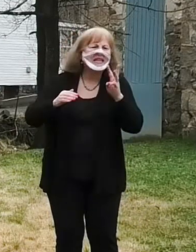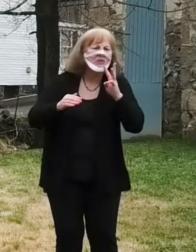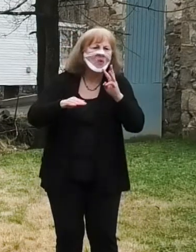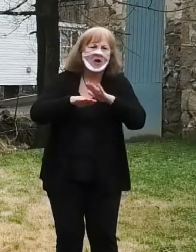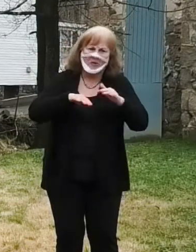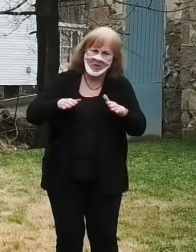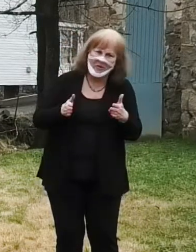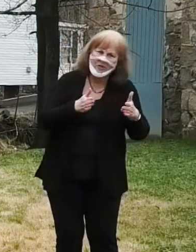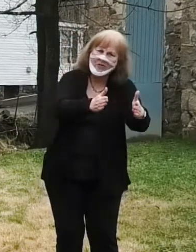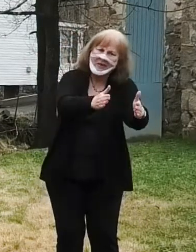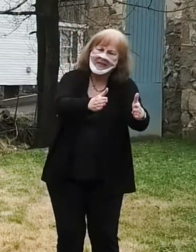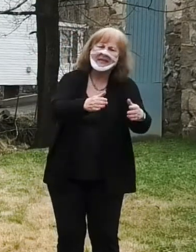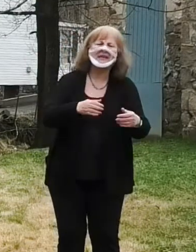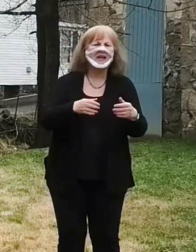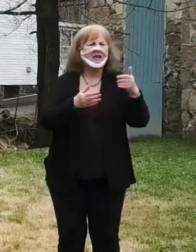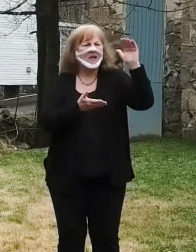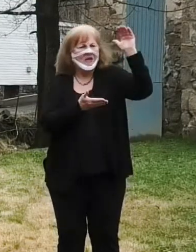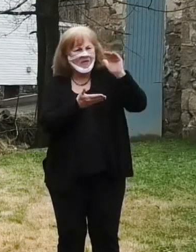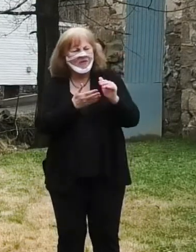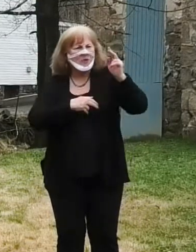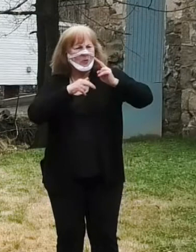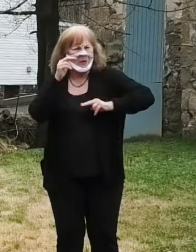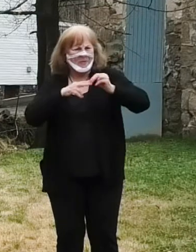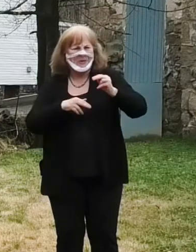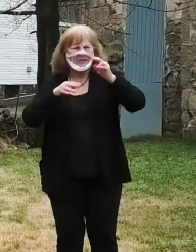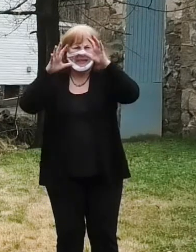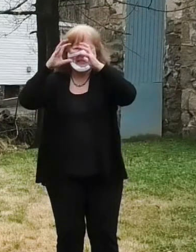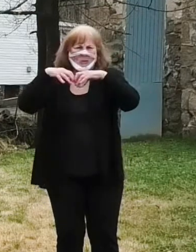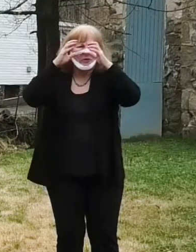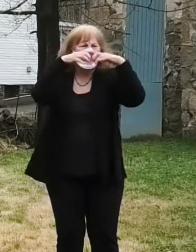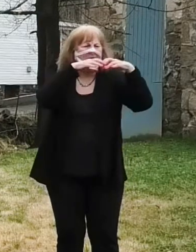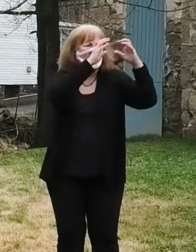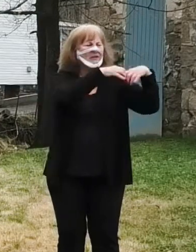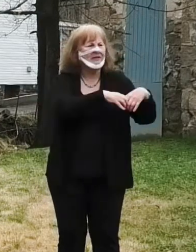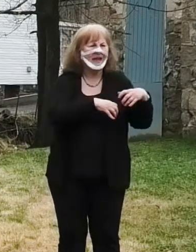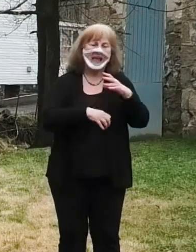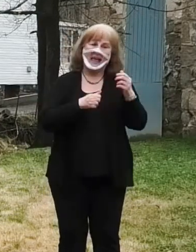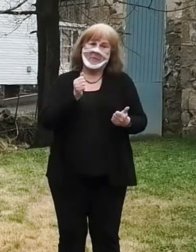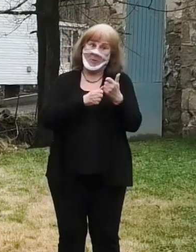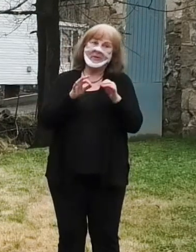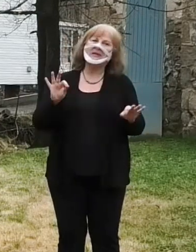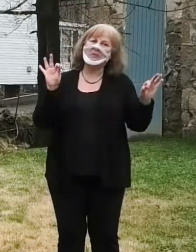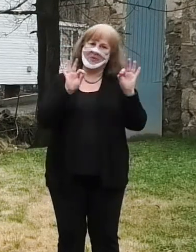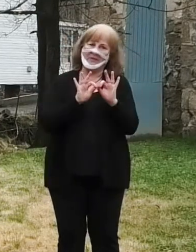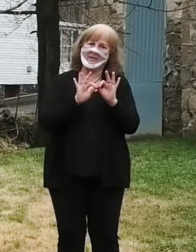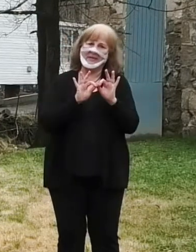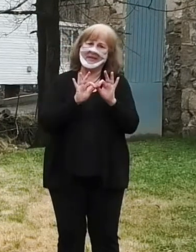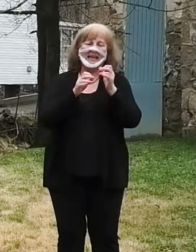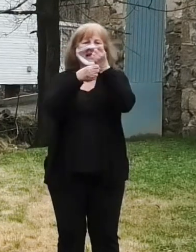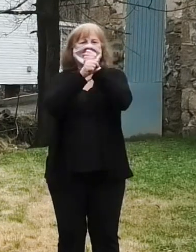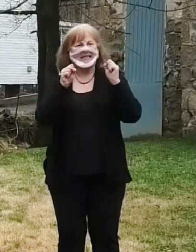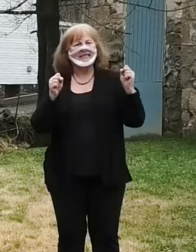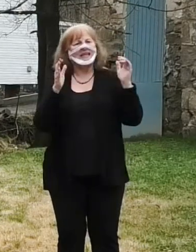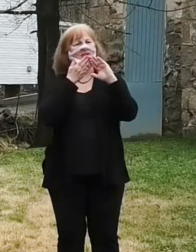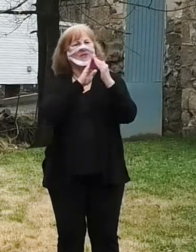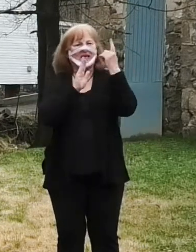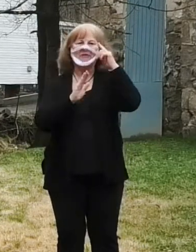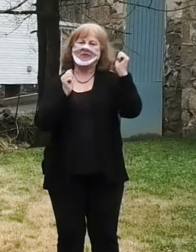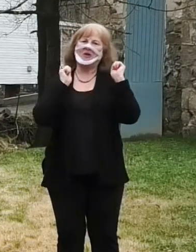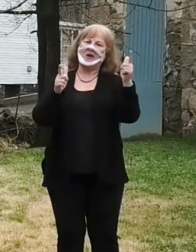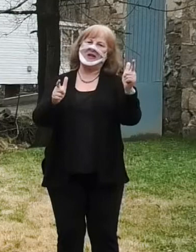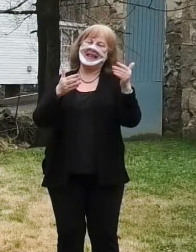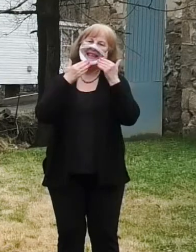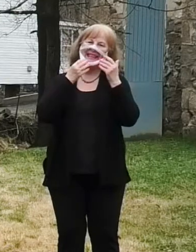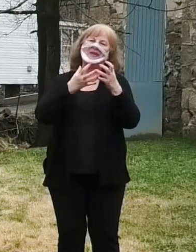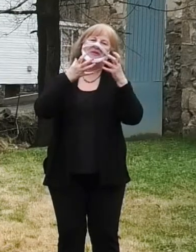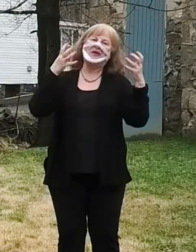street, fewer buildings that need to be removed, and most importantly, a safer town for all. Thank